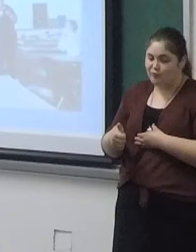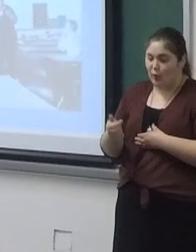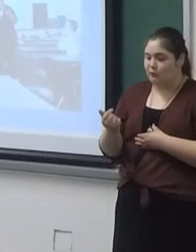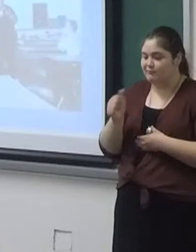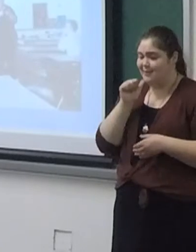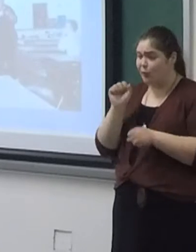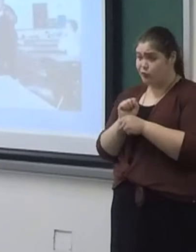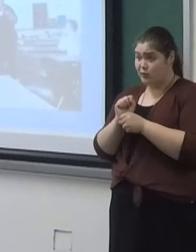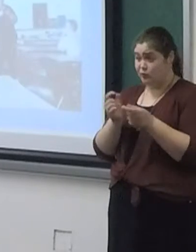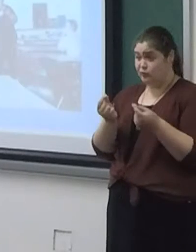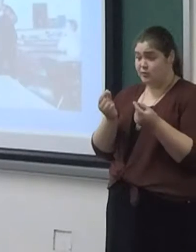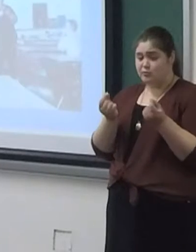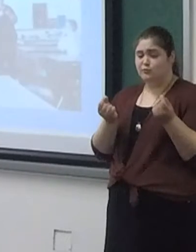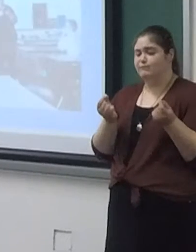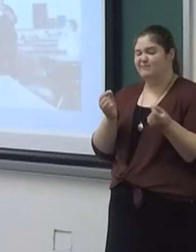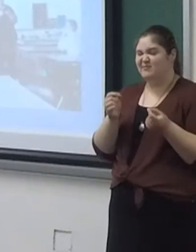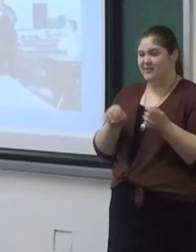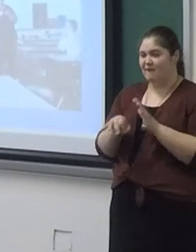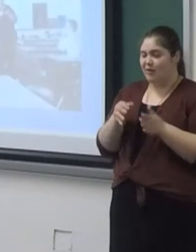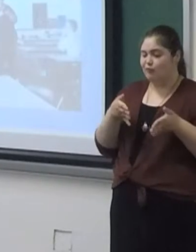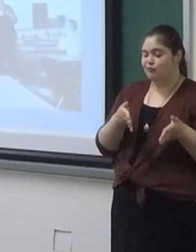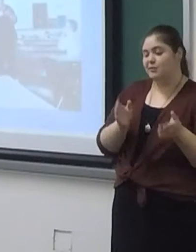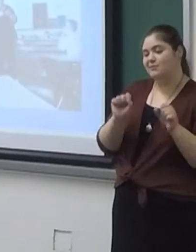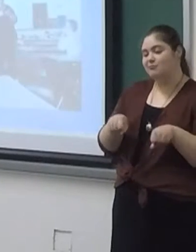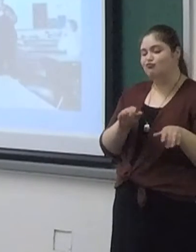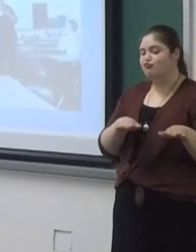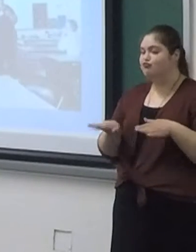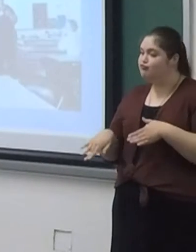downtime, whether it's reading or going out